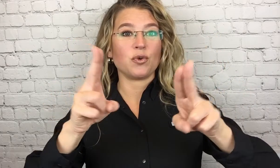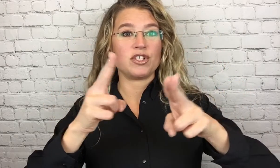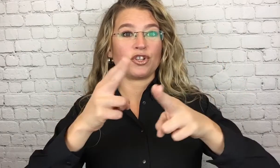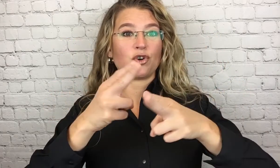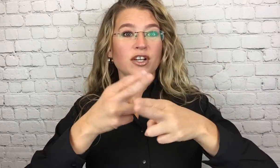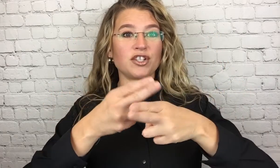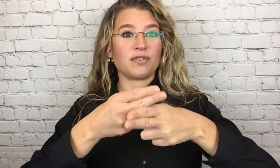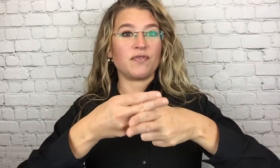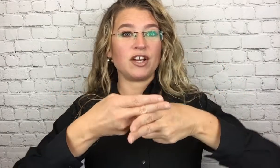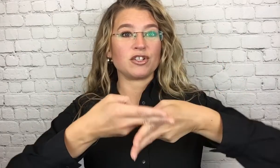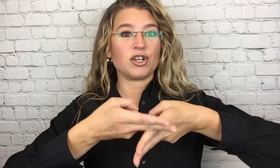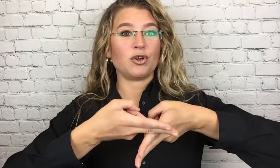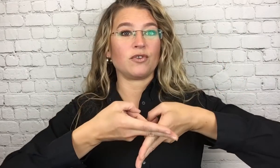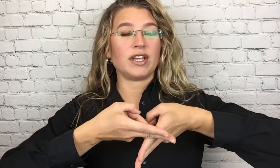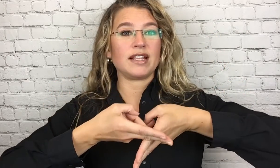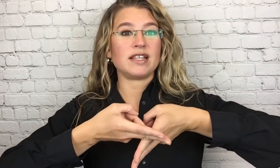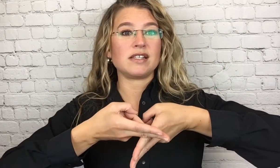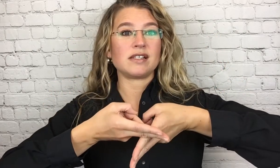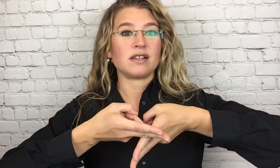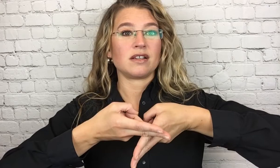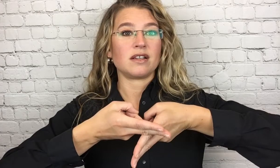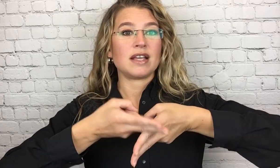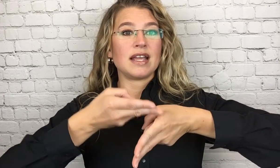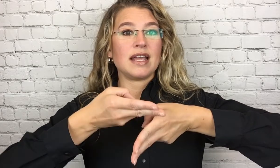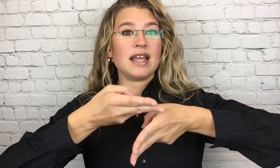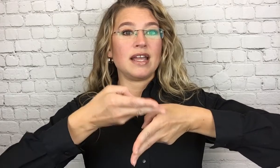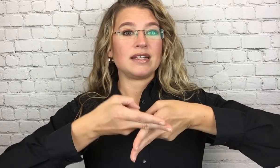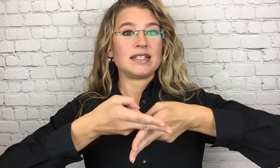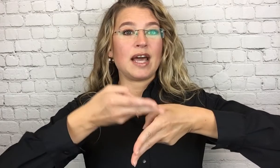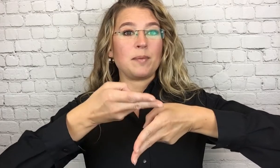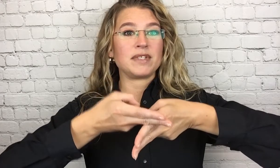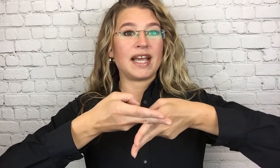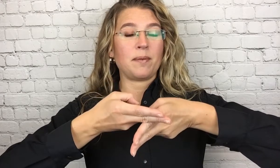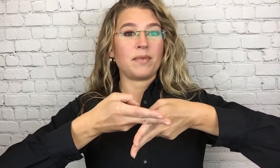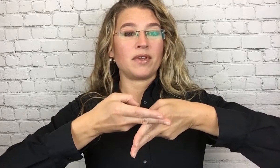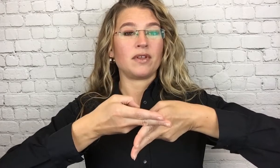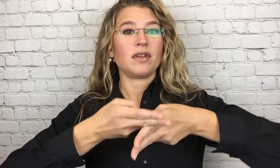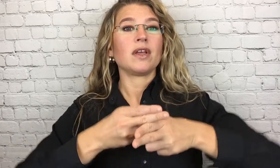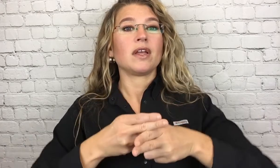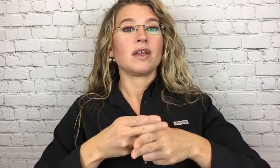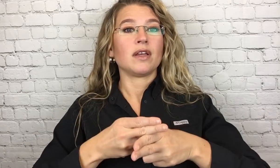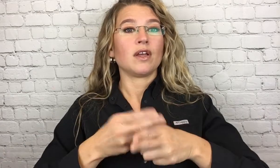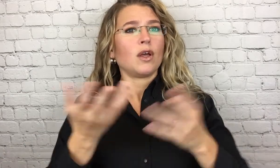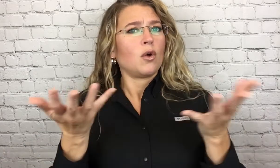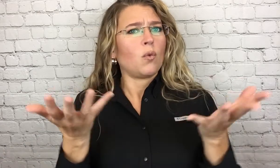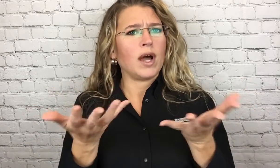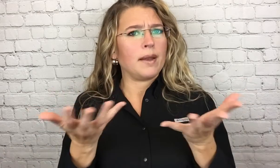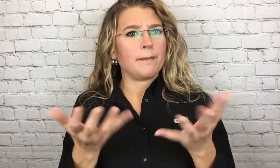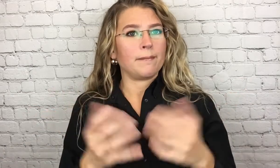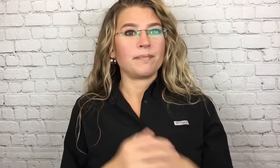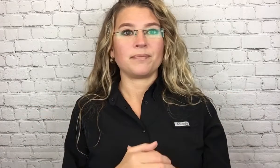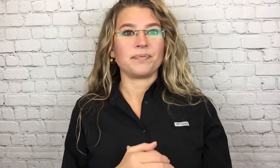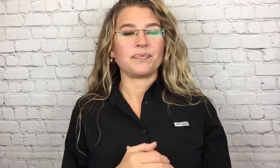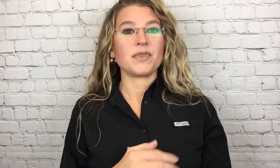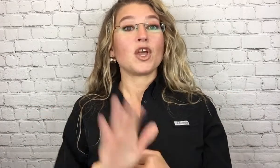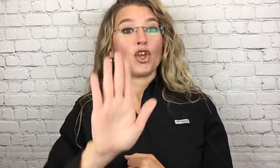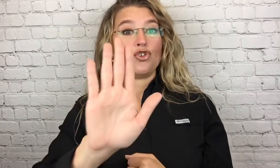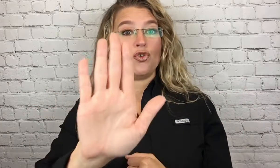going to cross your fingers over like this. Tap, tap. What?